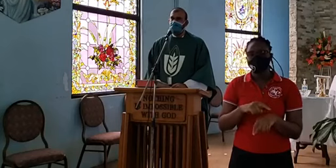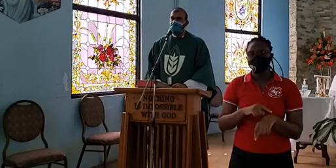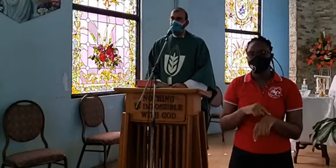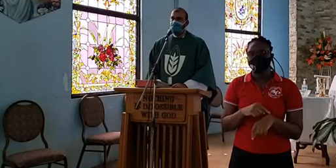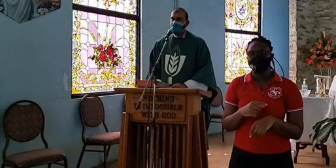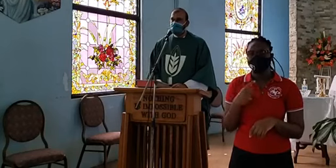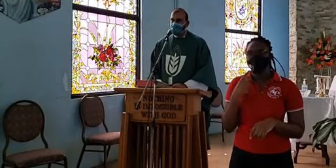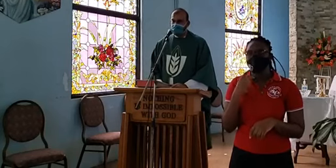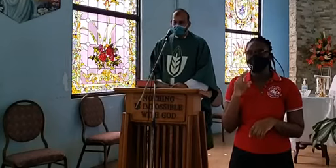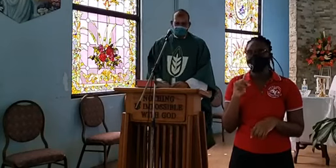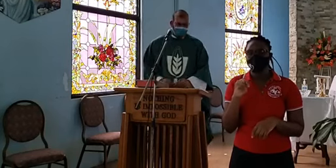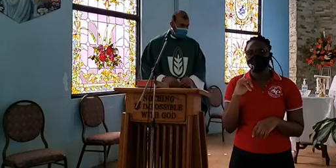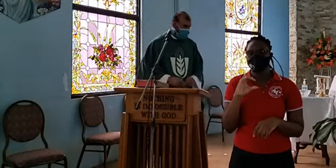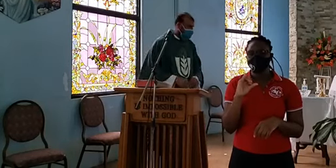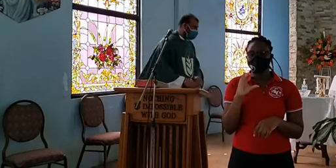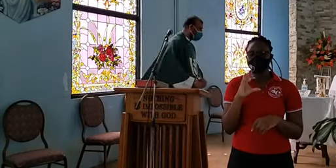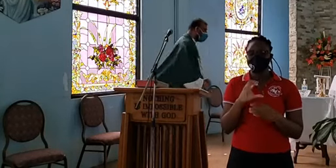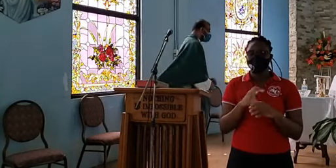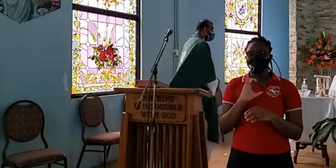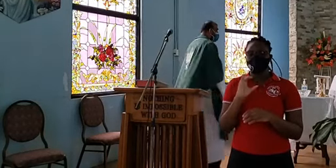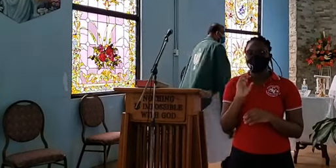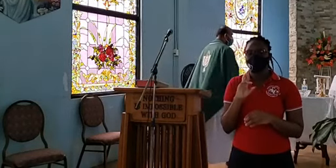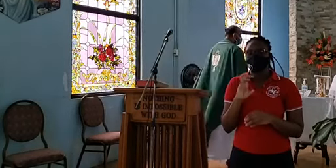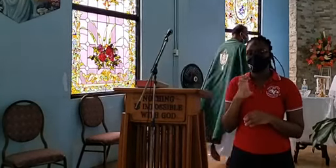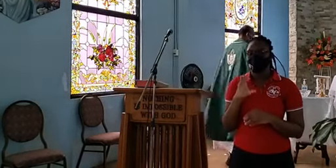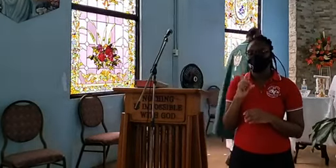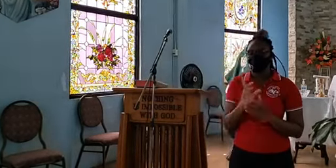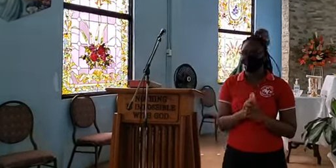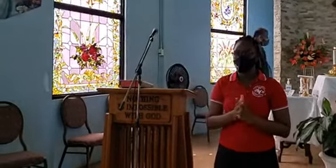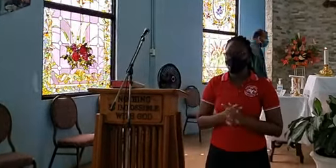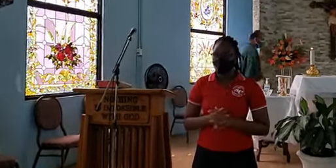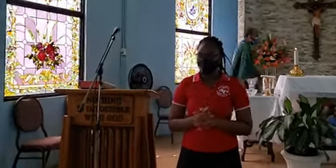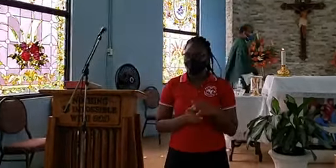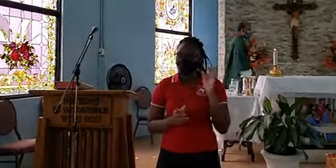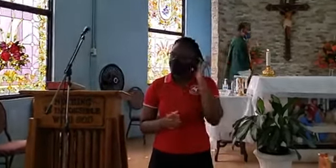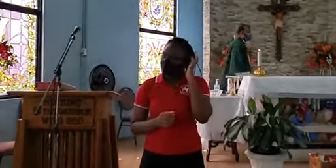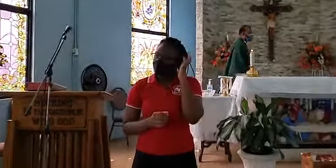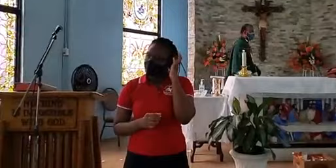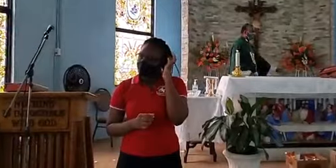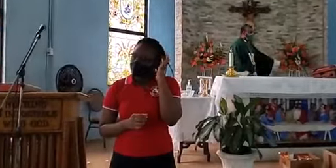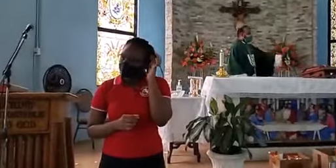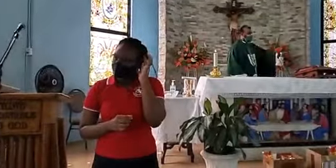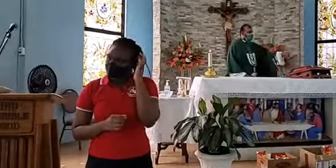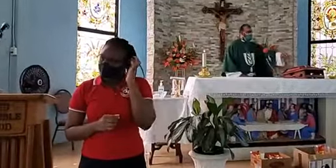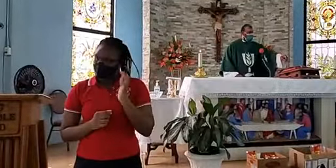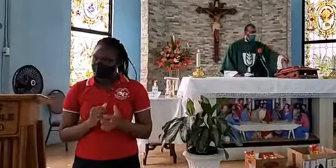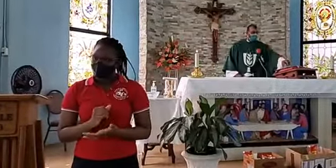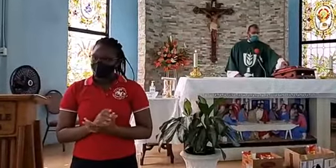Nicene Creed.